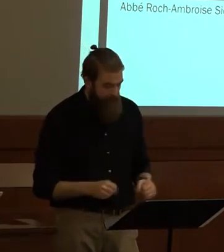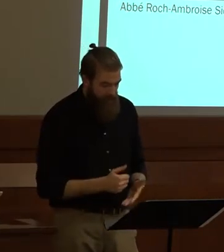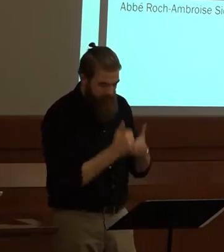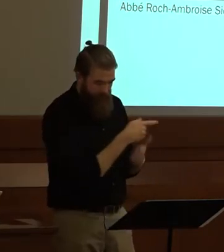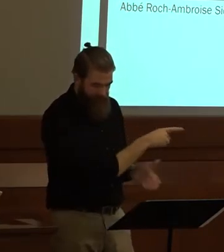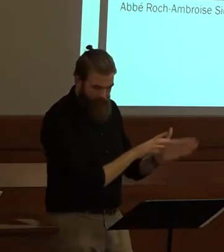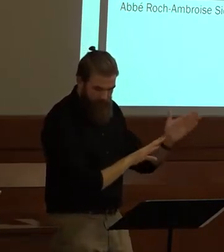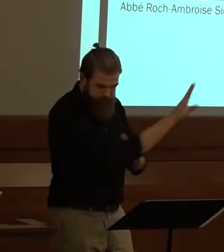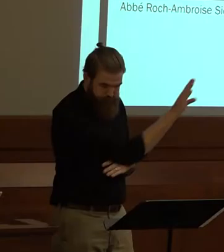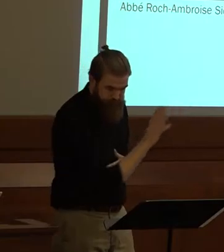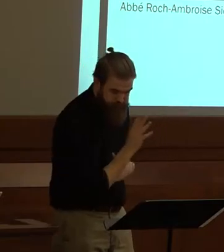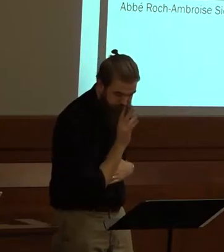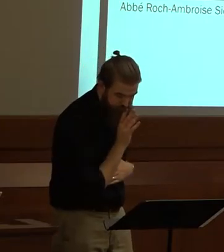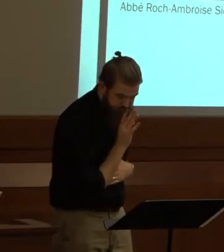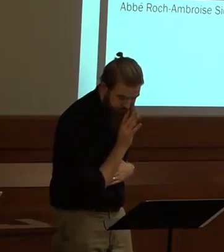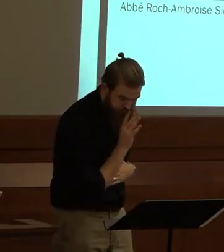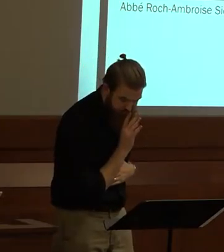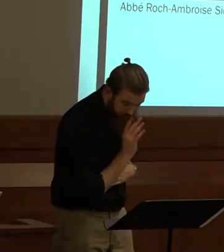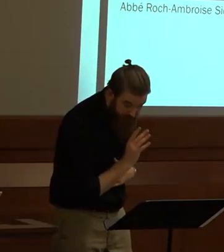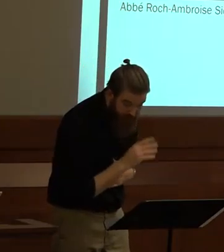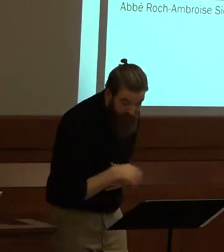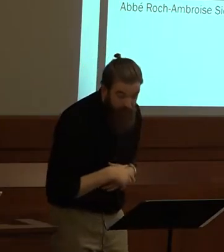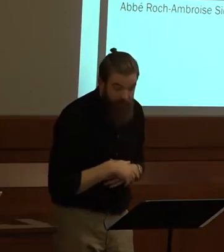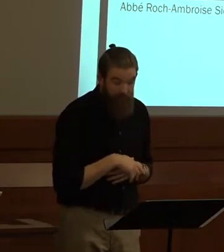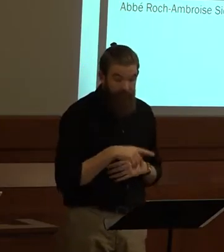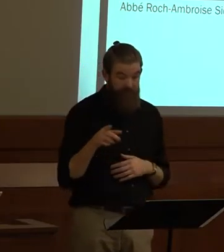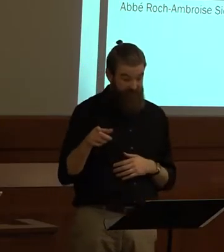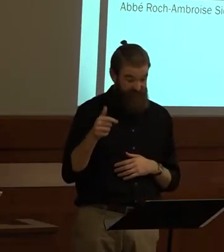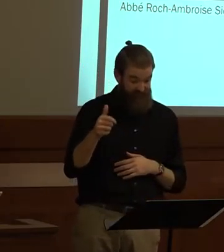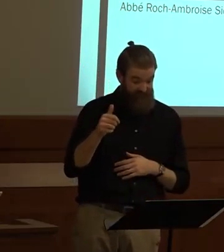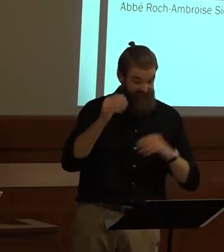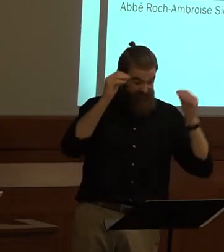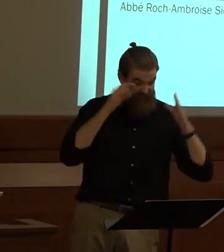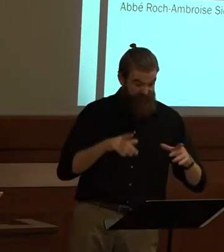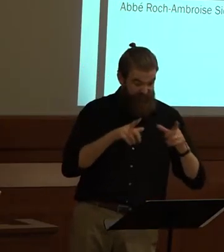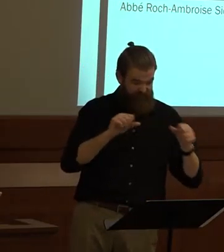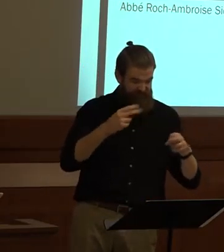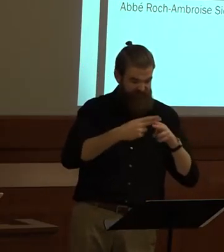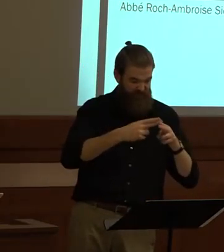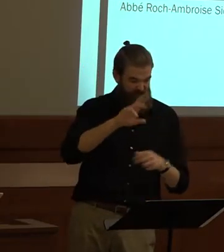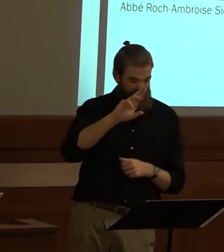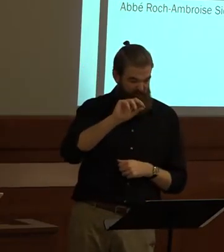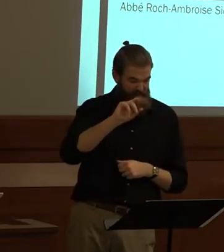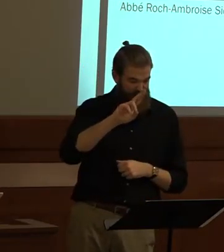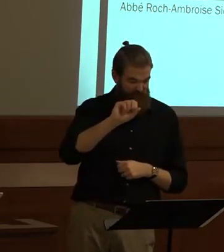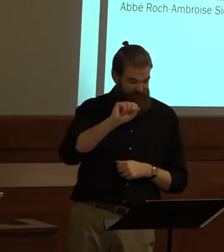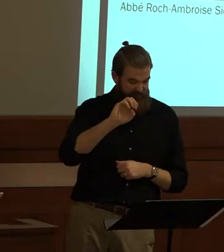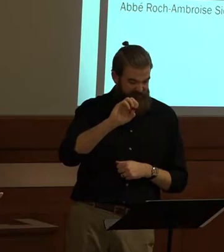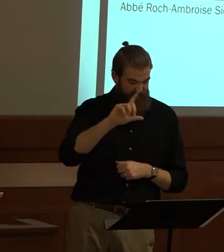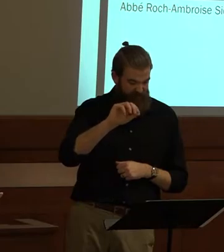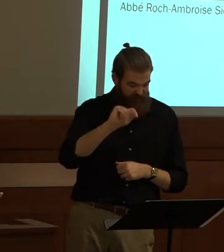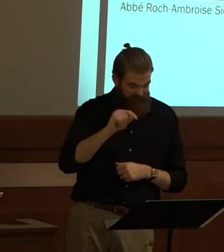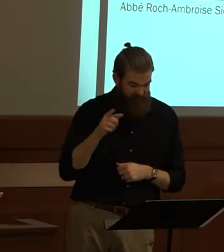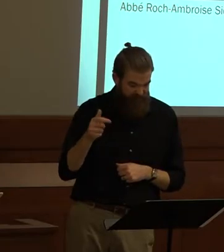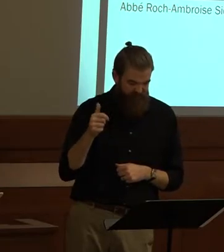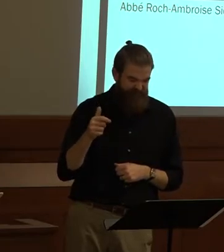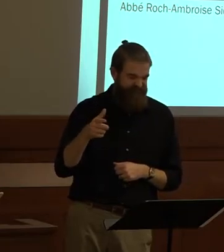personal tutor of another deaf pupil, Princess Henriette of Bourbon, the sister-in-law of the Emperor of